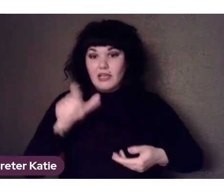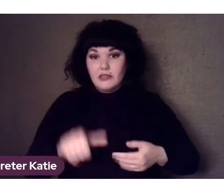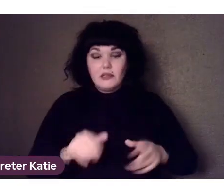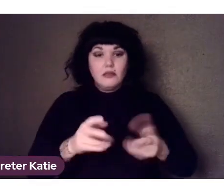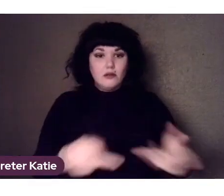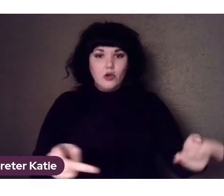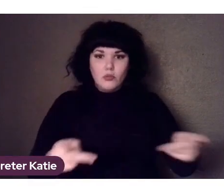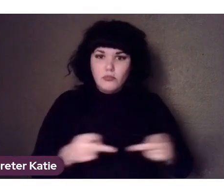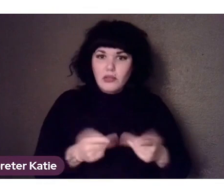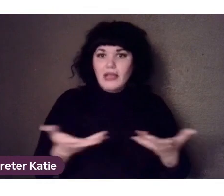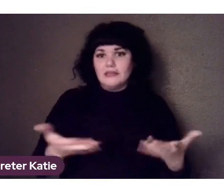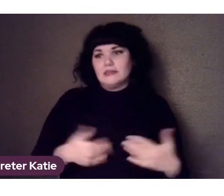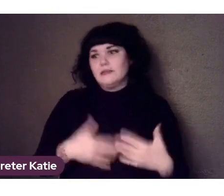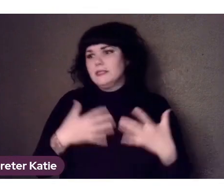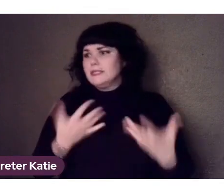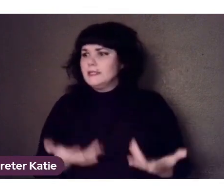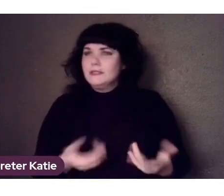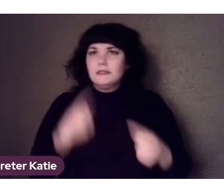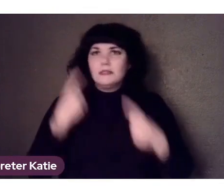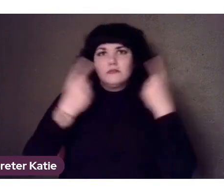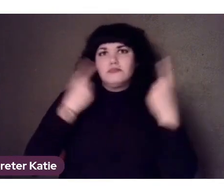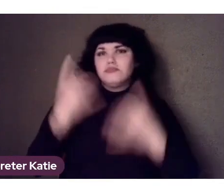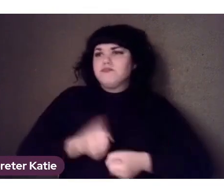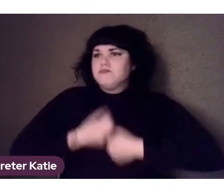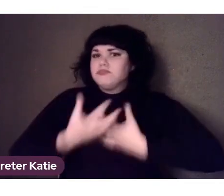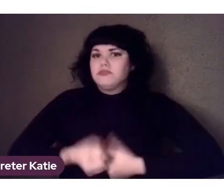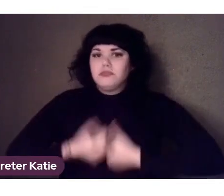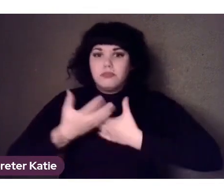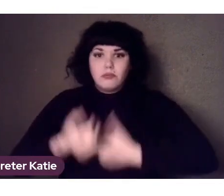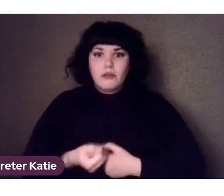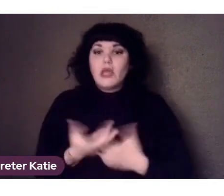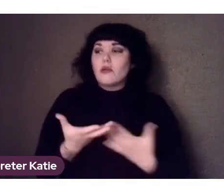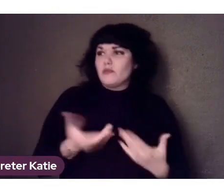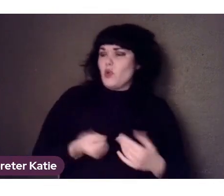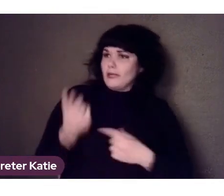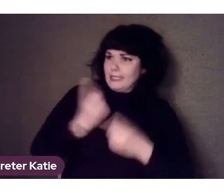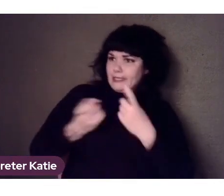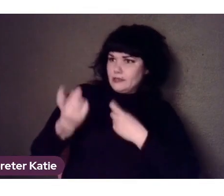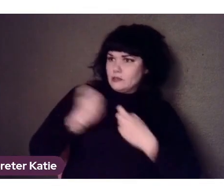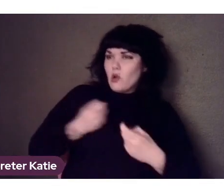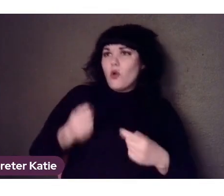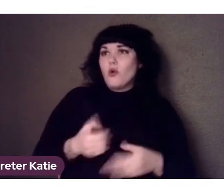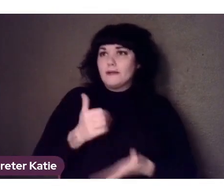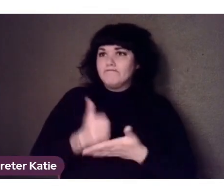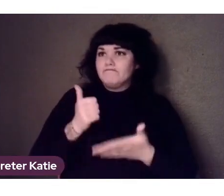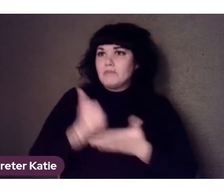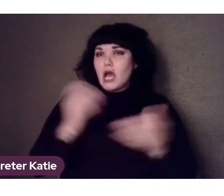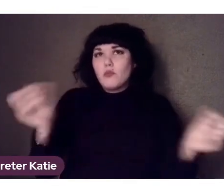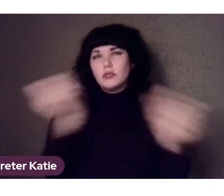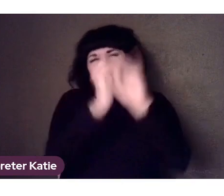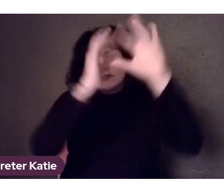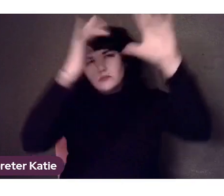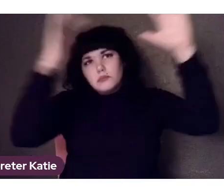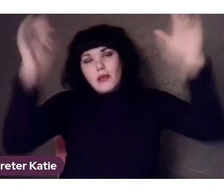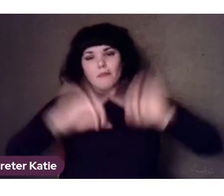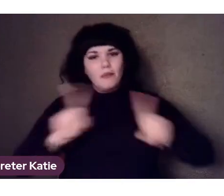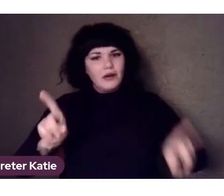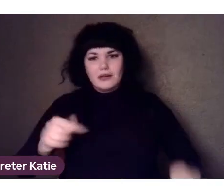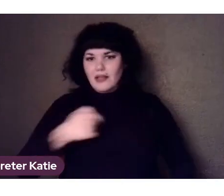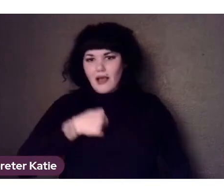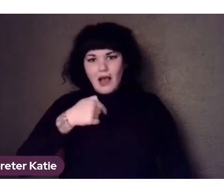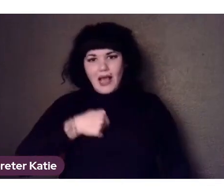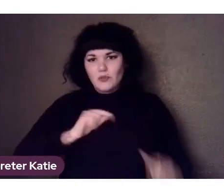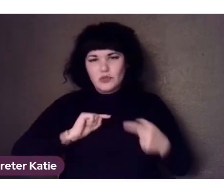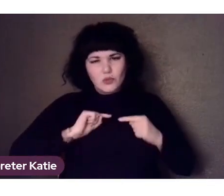idea off of me, or think through strategies for their own visionary work. But I was hurting and I was sick.